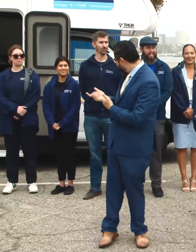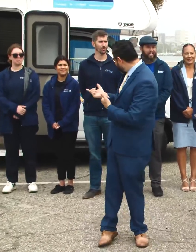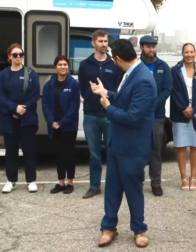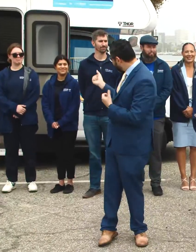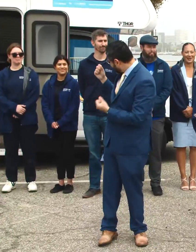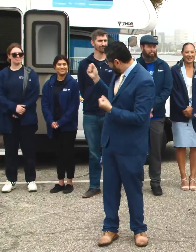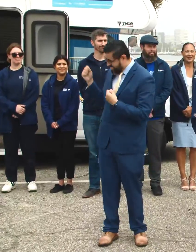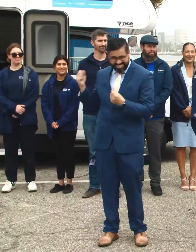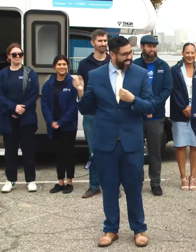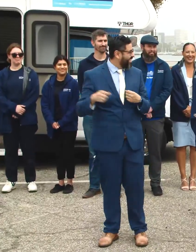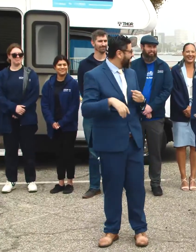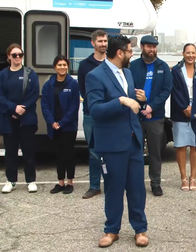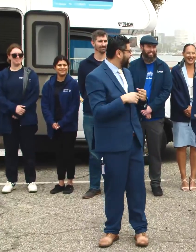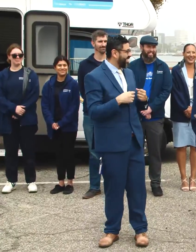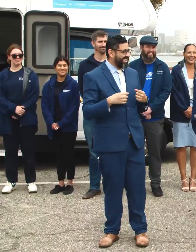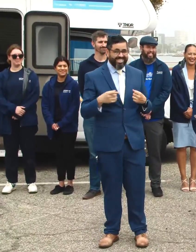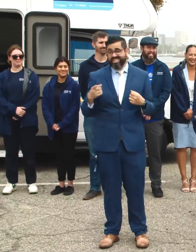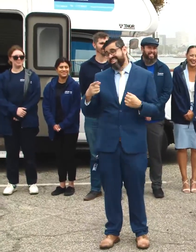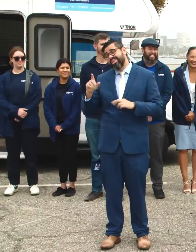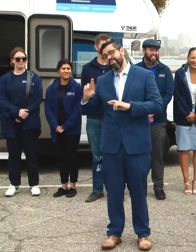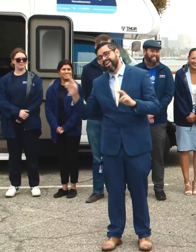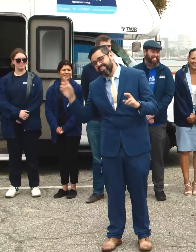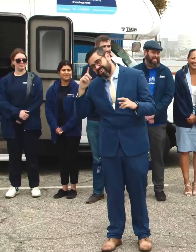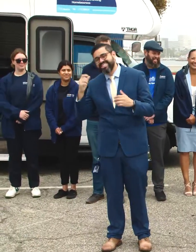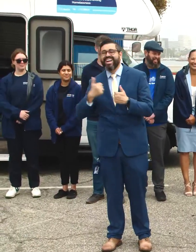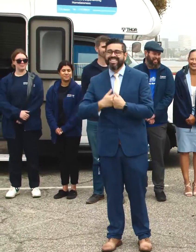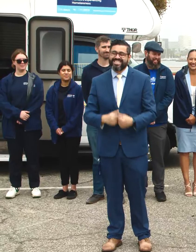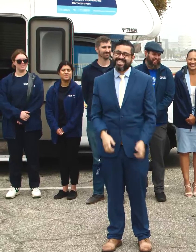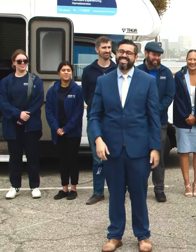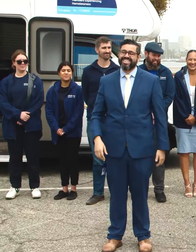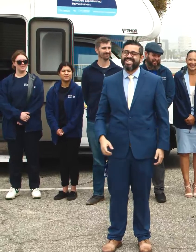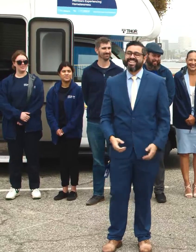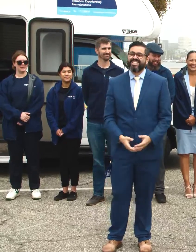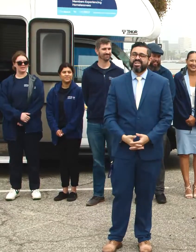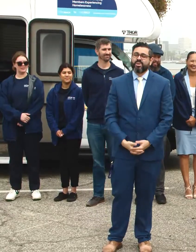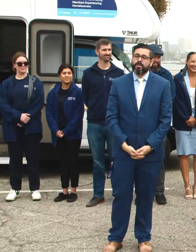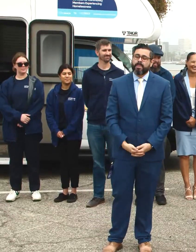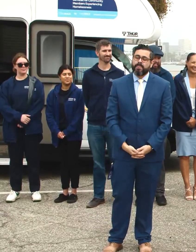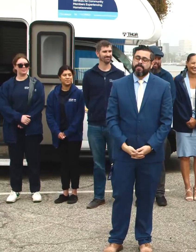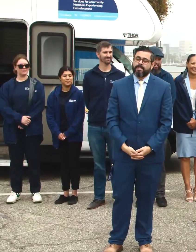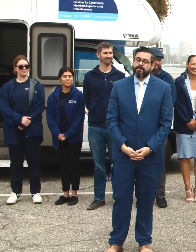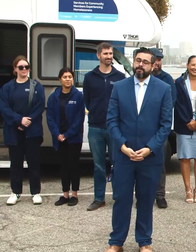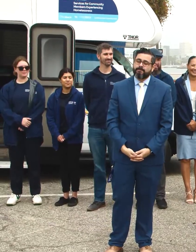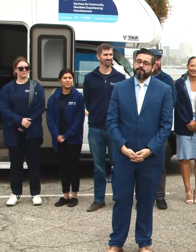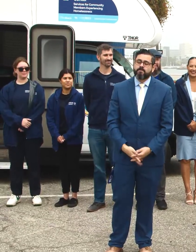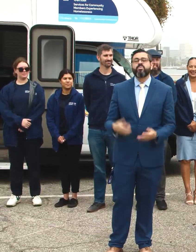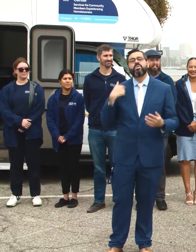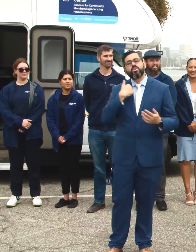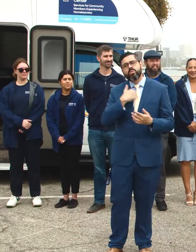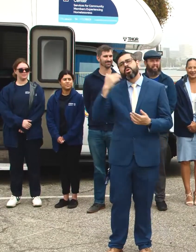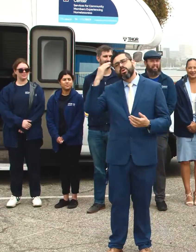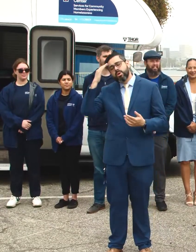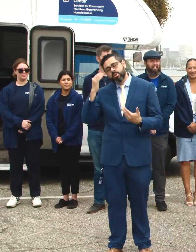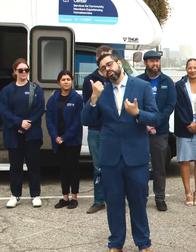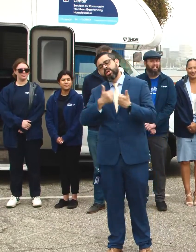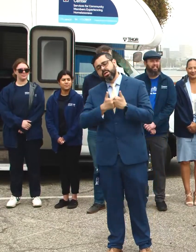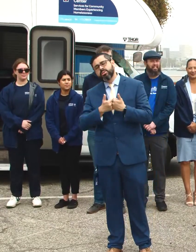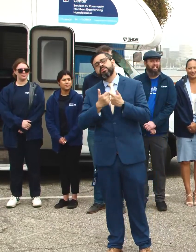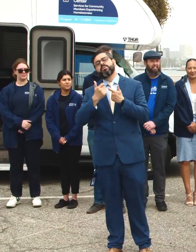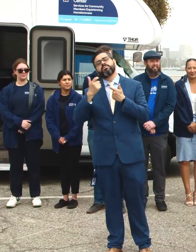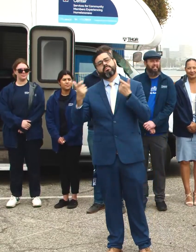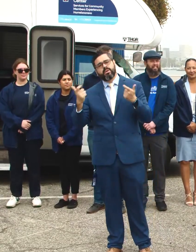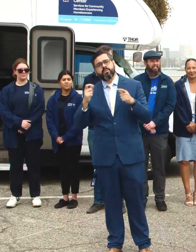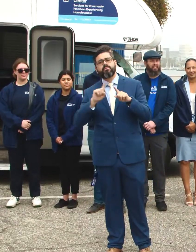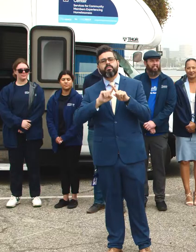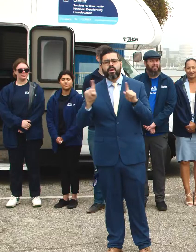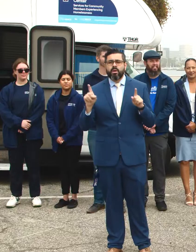Yes. They're ready for the challenge. So, we know that our challenges are great,